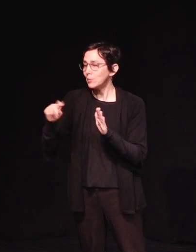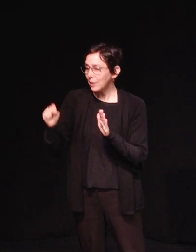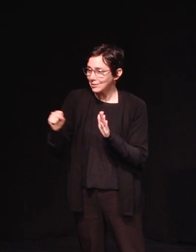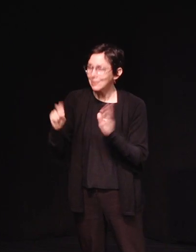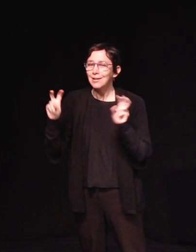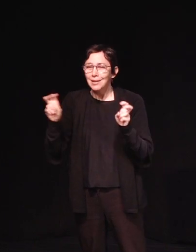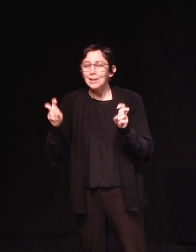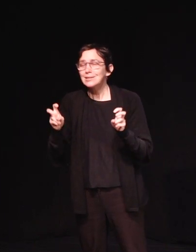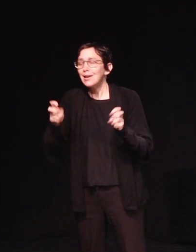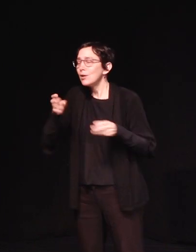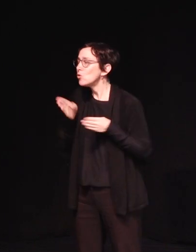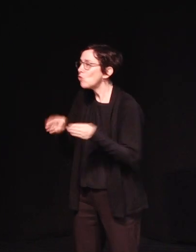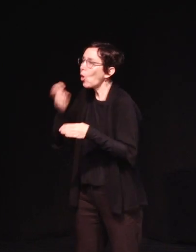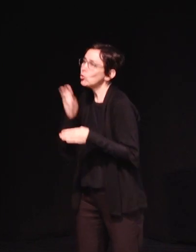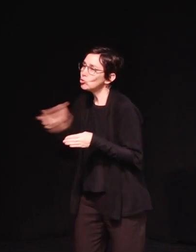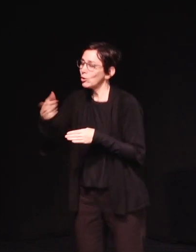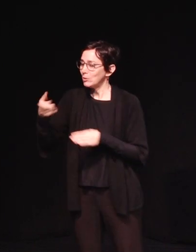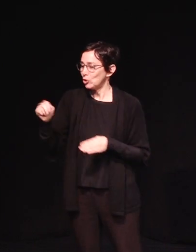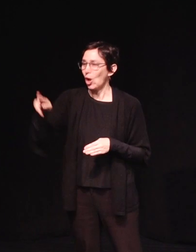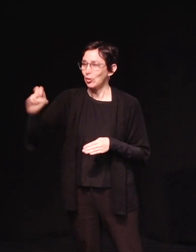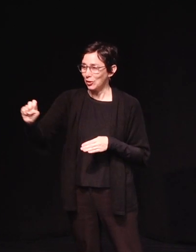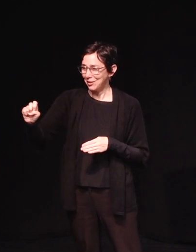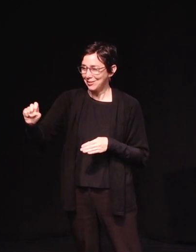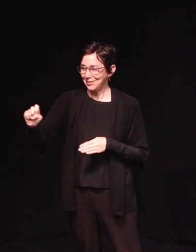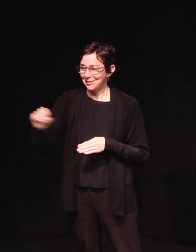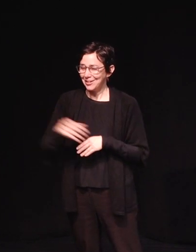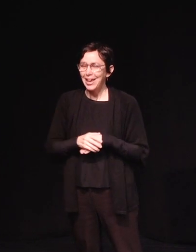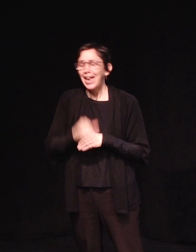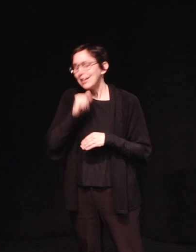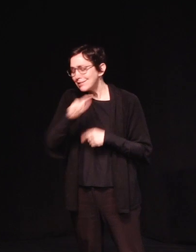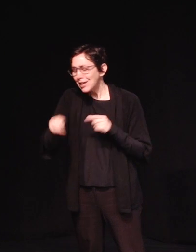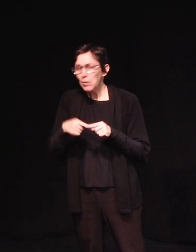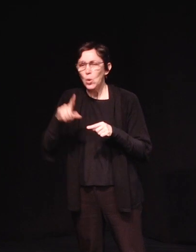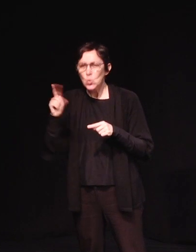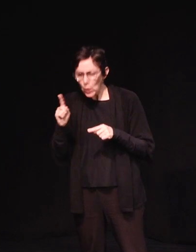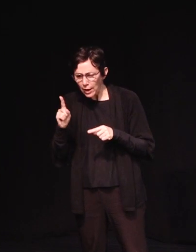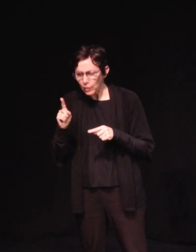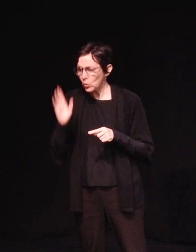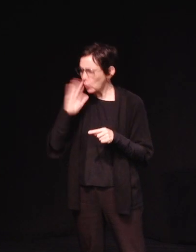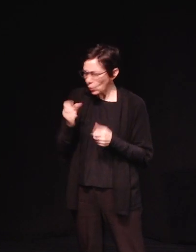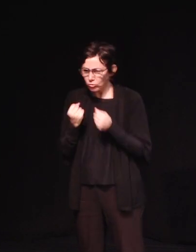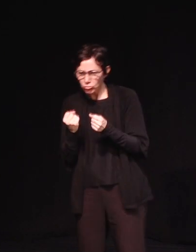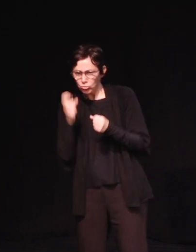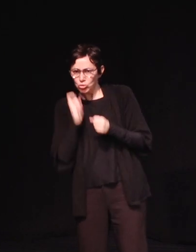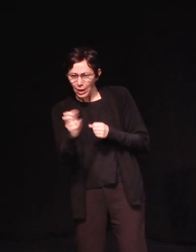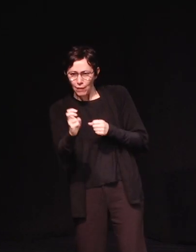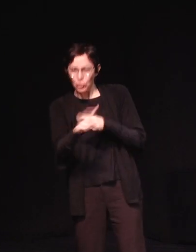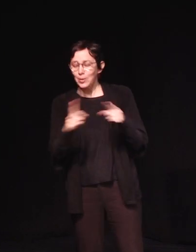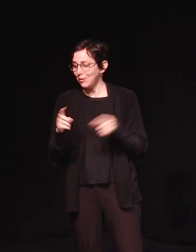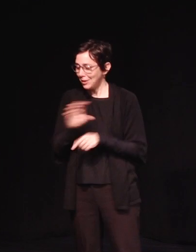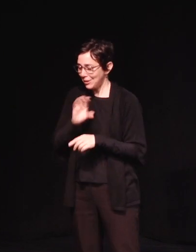as you know, is less about the geographical destination and more about the characters' inner